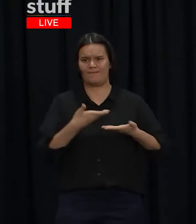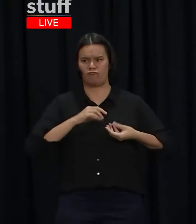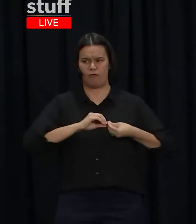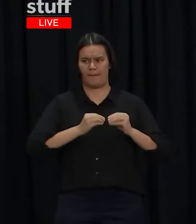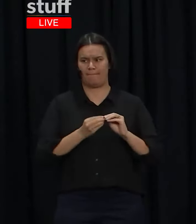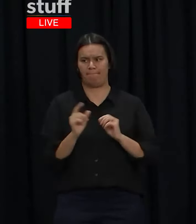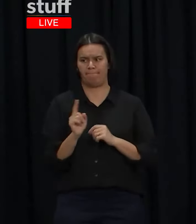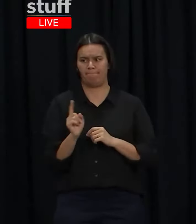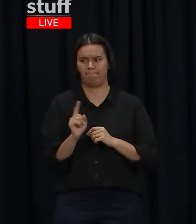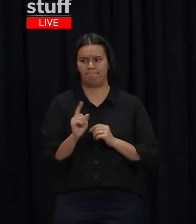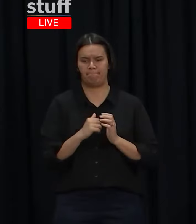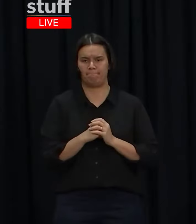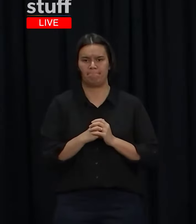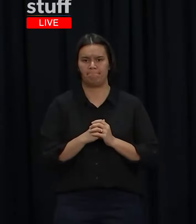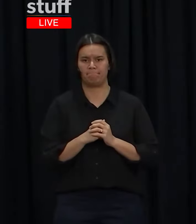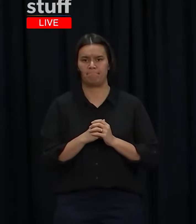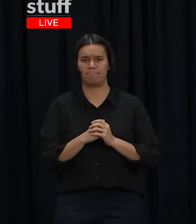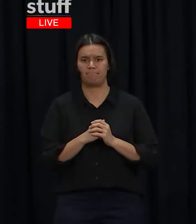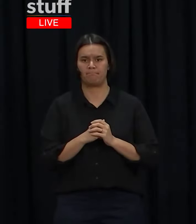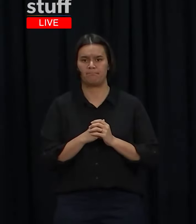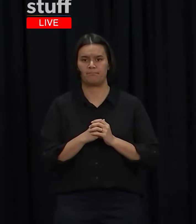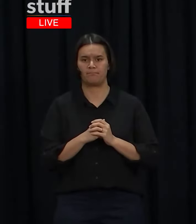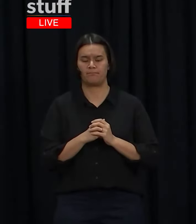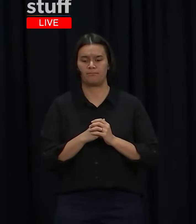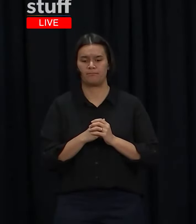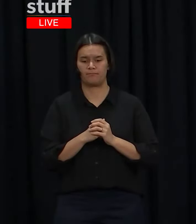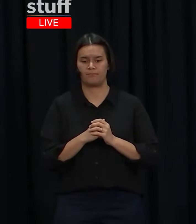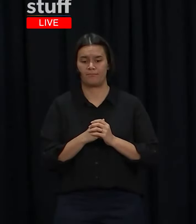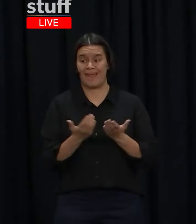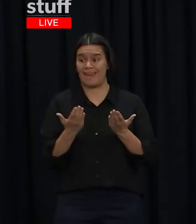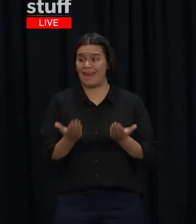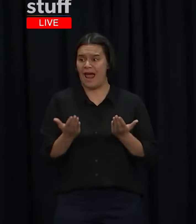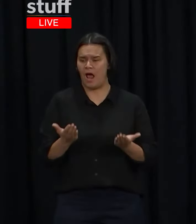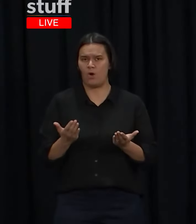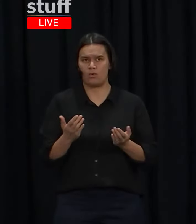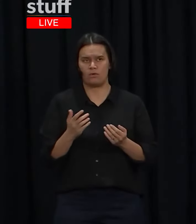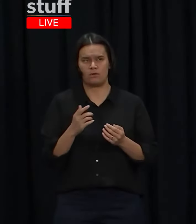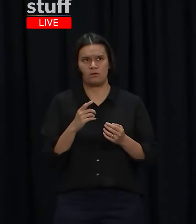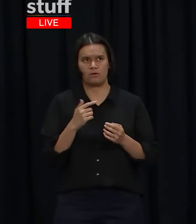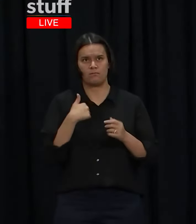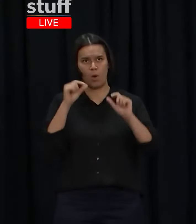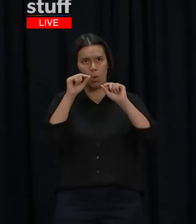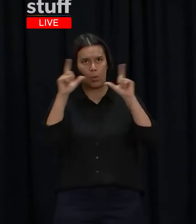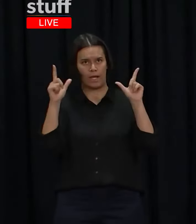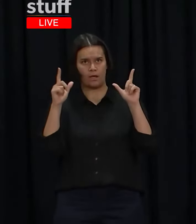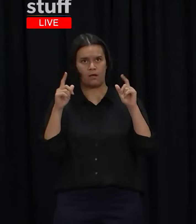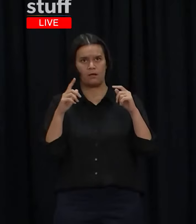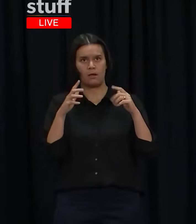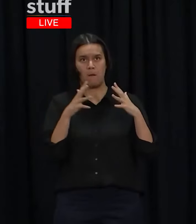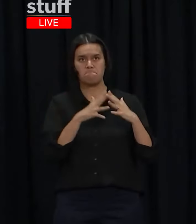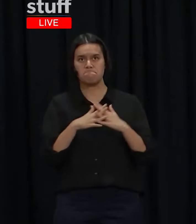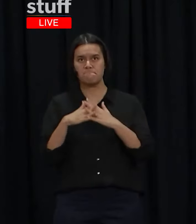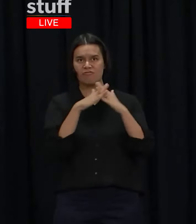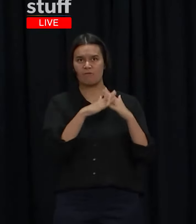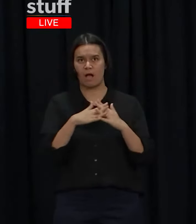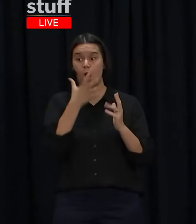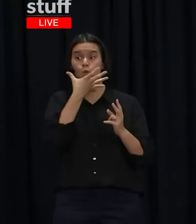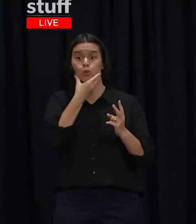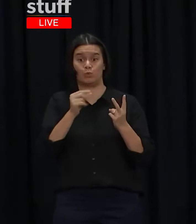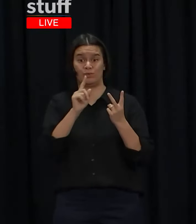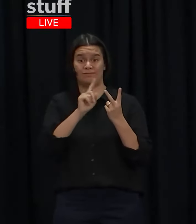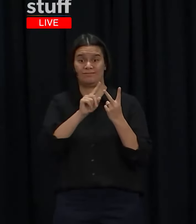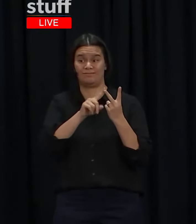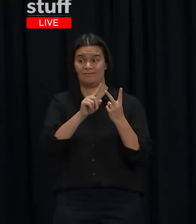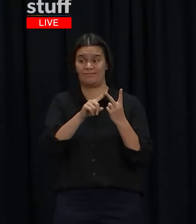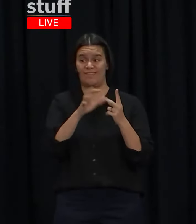are other countries, and at the moment I'm aware that only the USA in particular has got a supply of Paxlovid that they are, in a